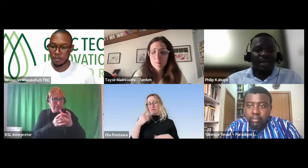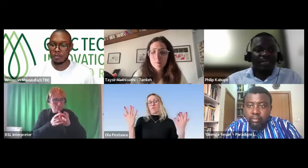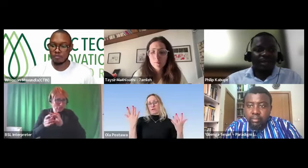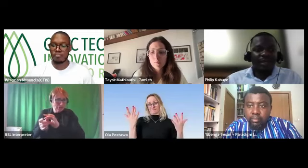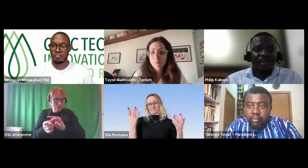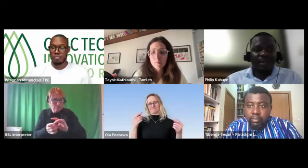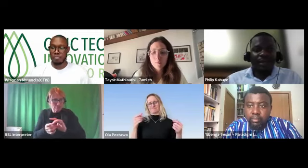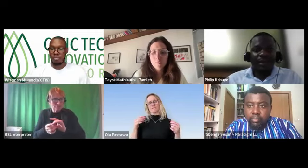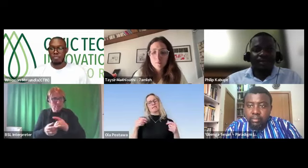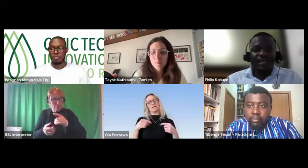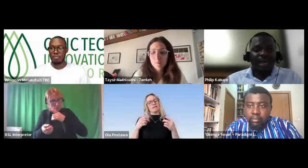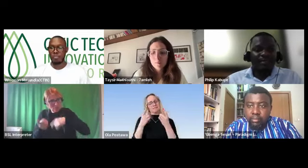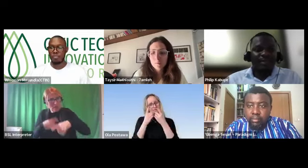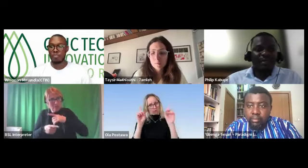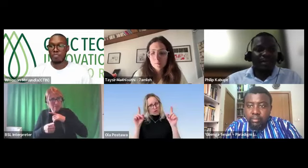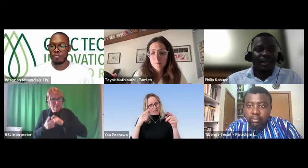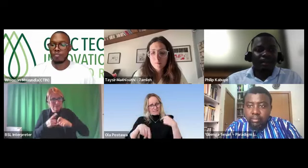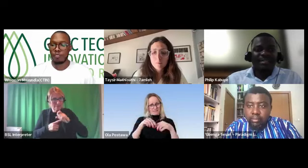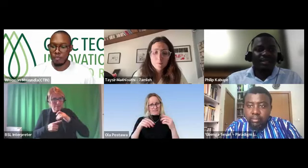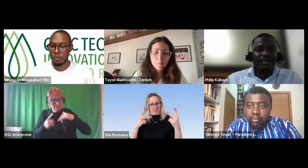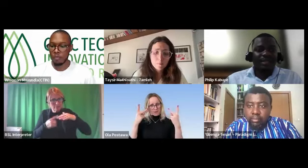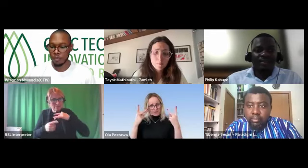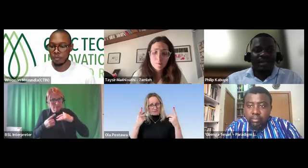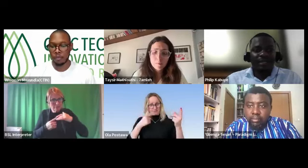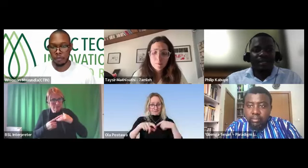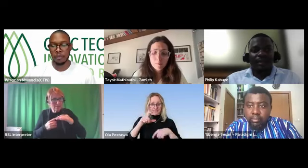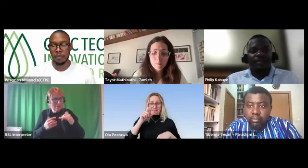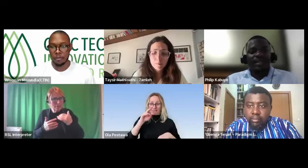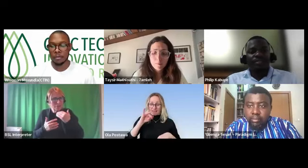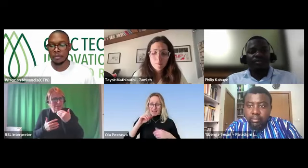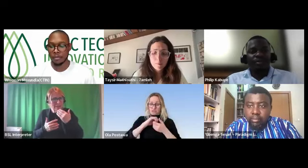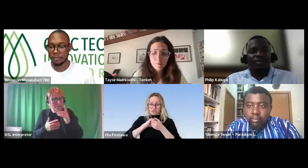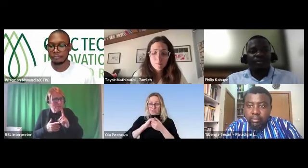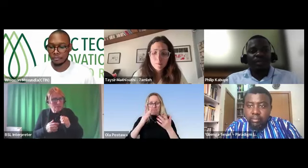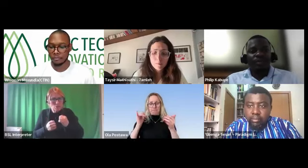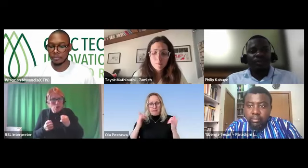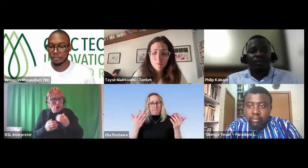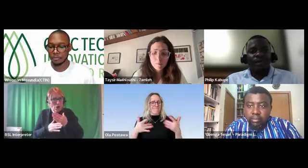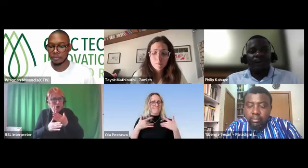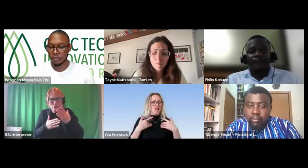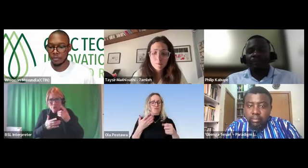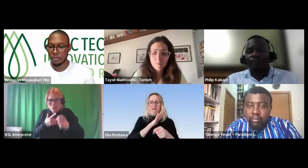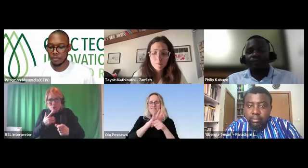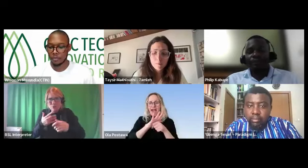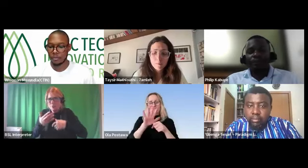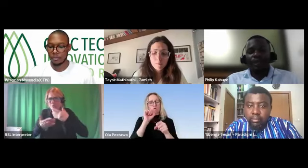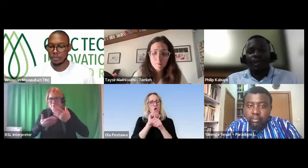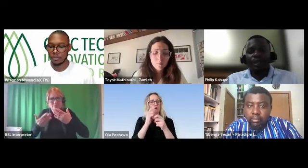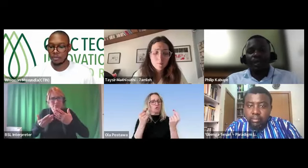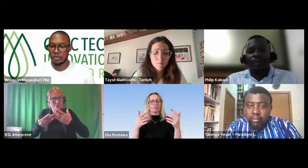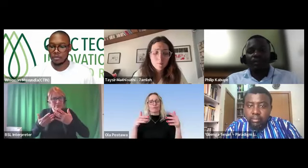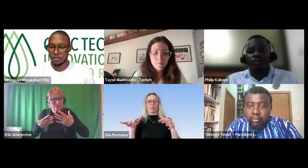civil society, we many times the capacity is not as much for us to be able to